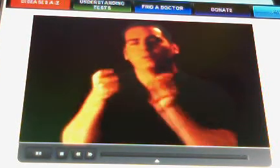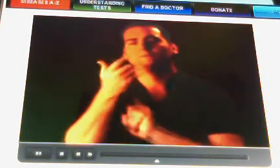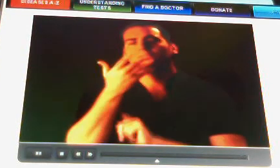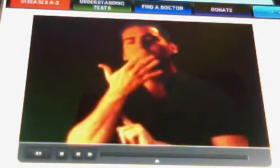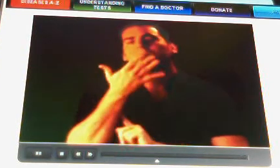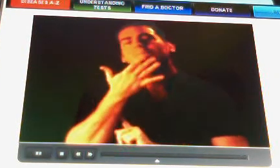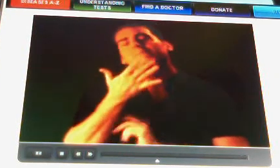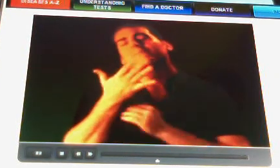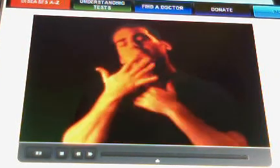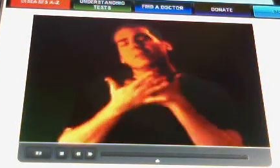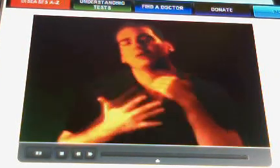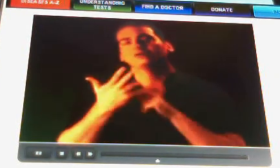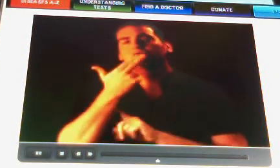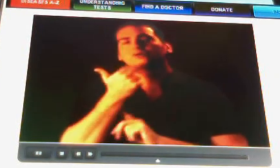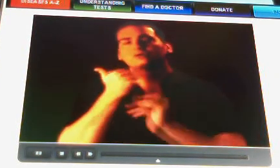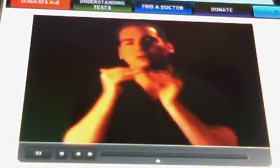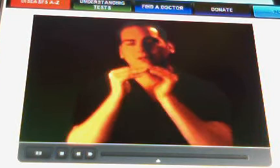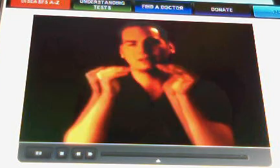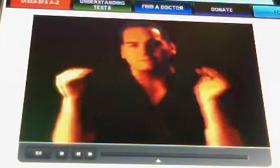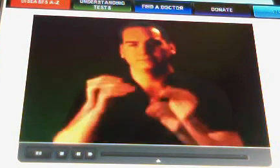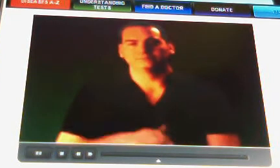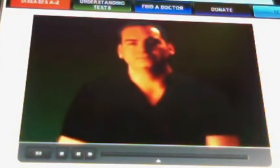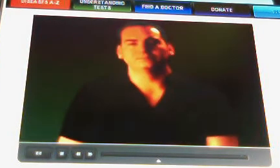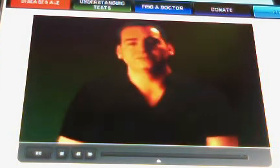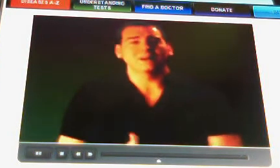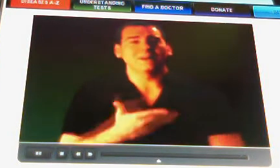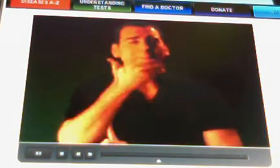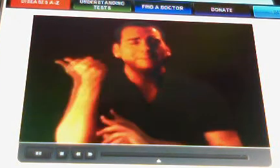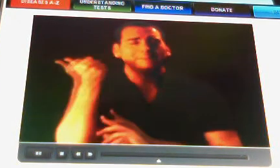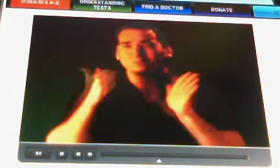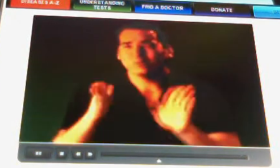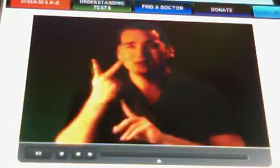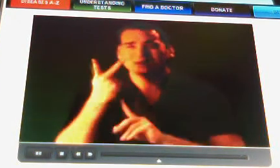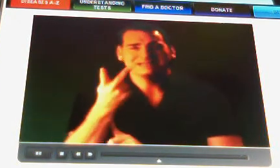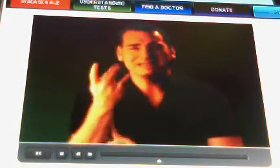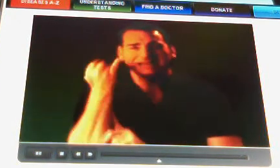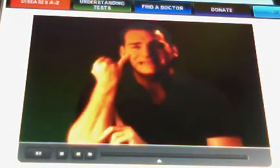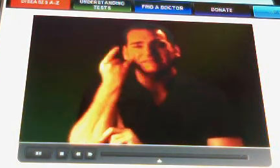There's a blood test called the hemoglobin A1C